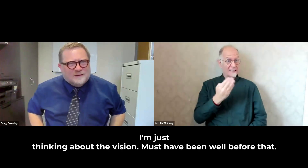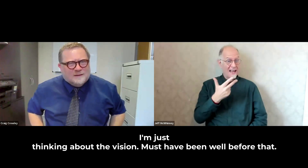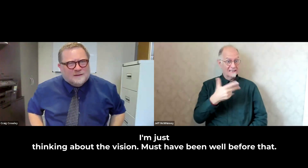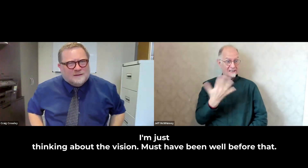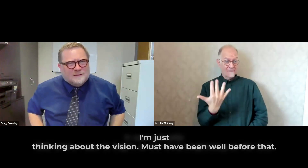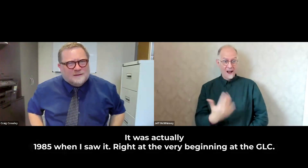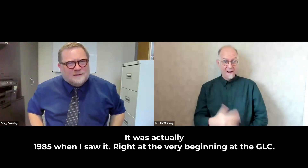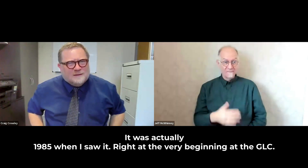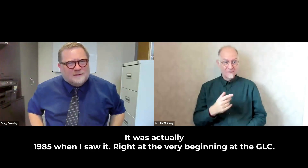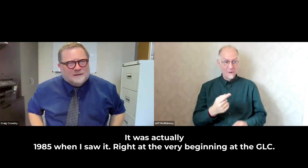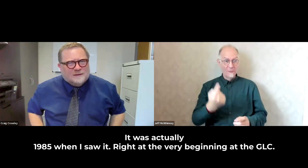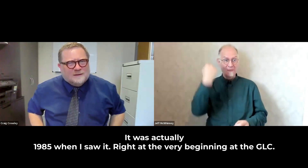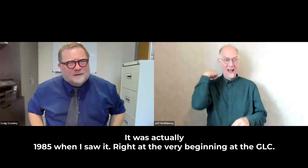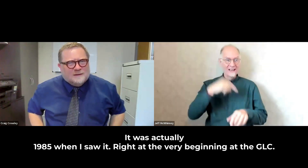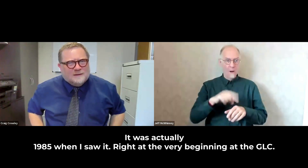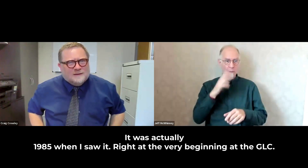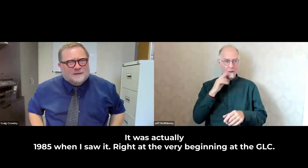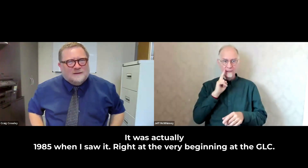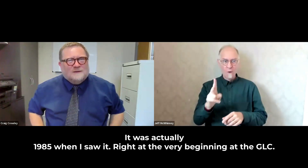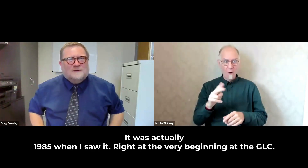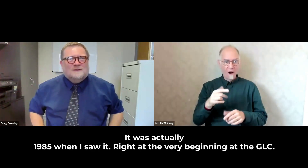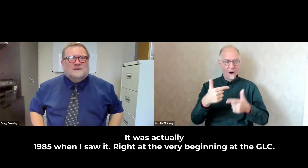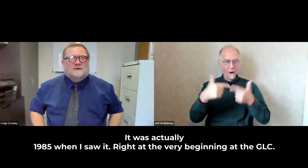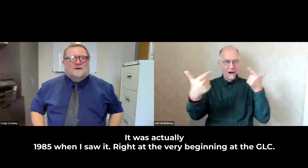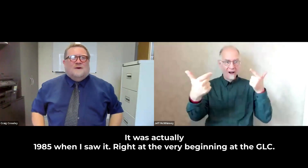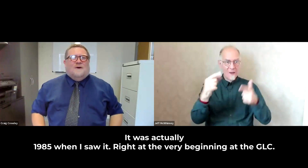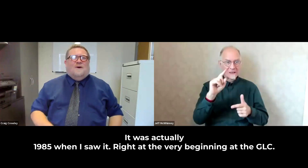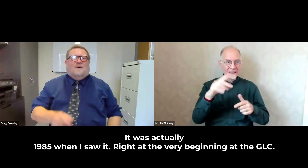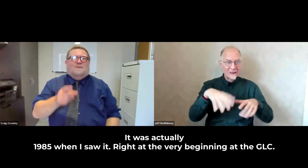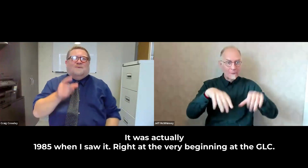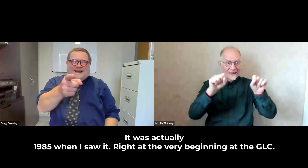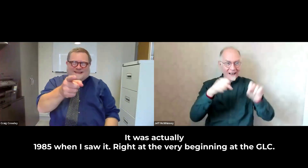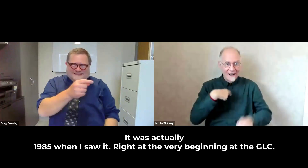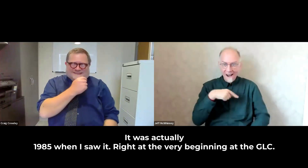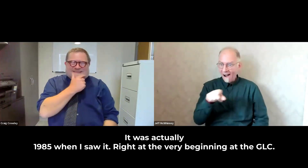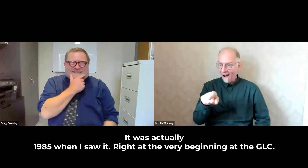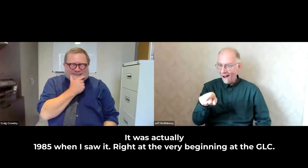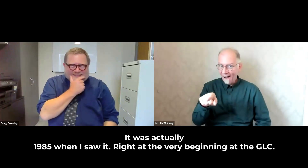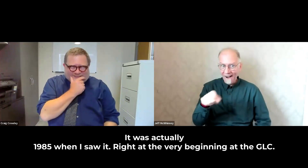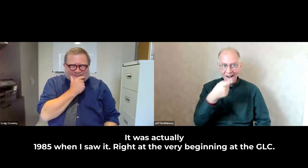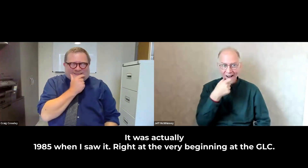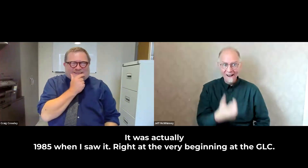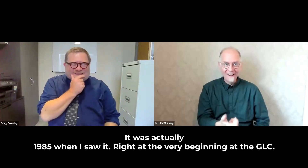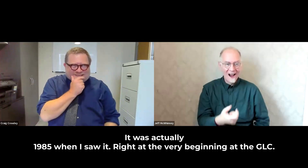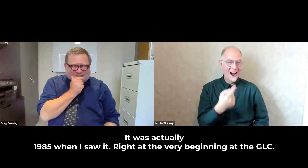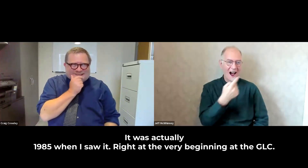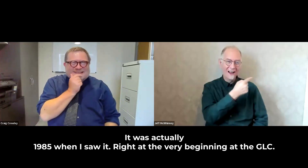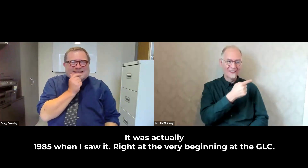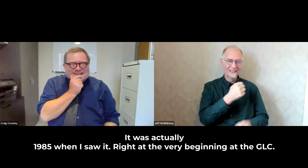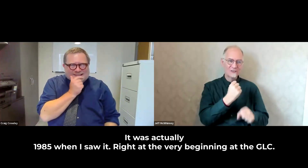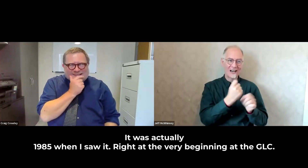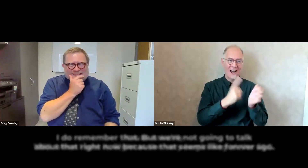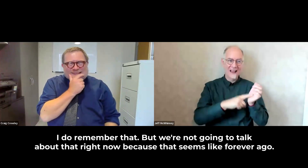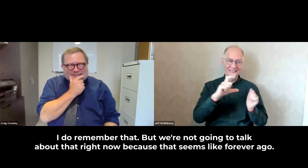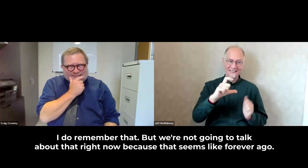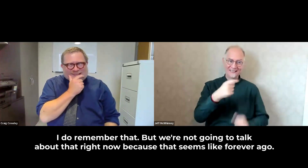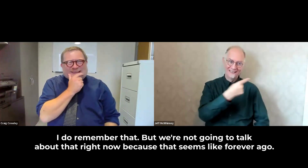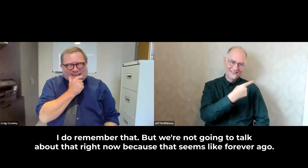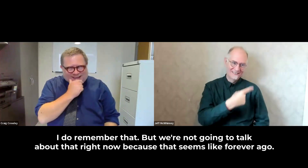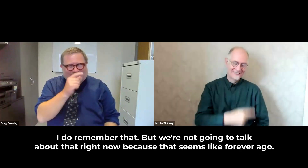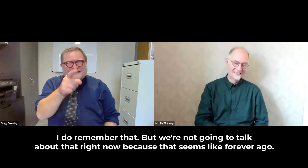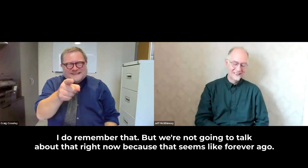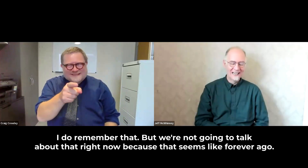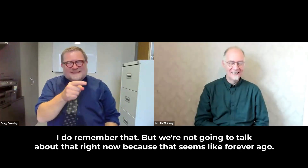before that. It was actually 1985 when I saw it right at the very beginning. I